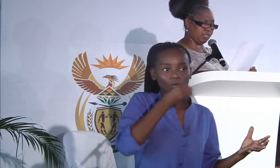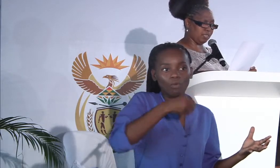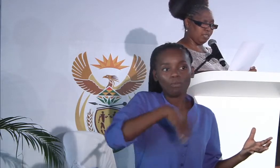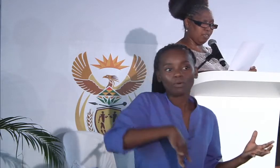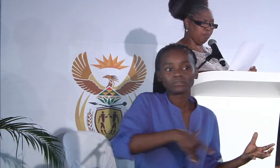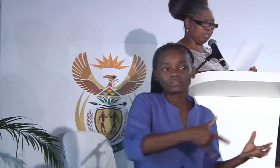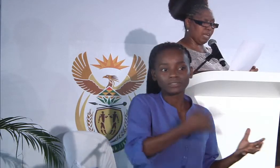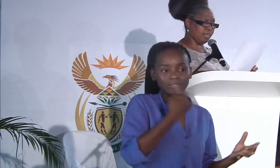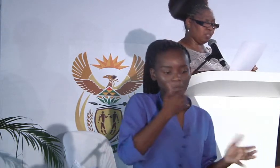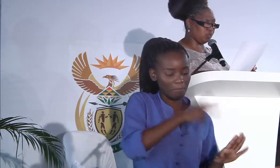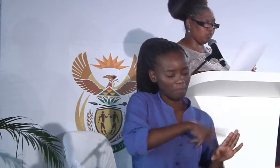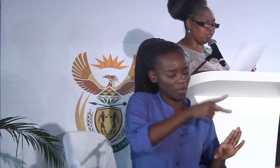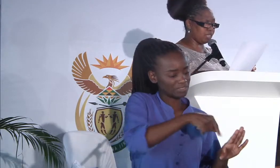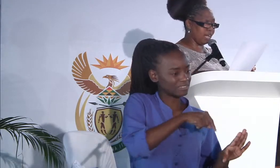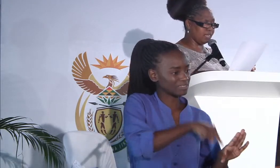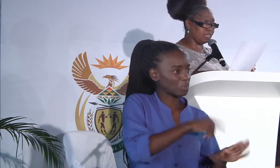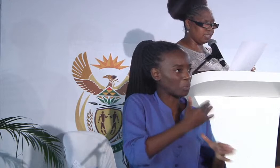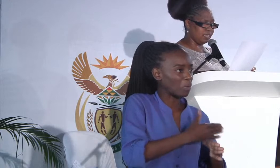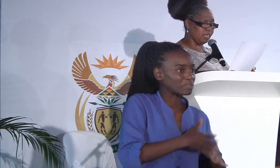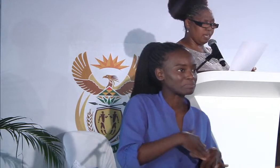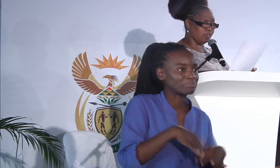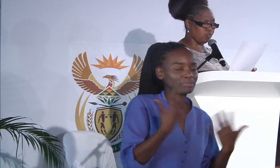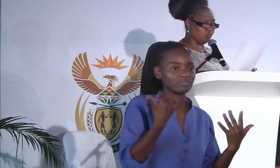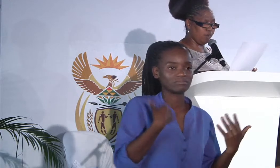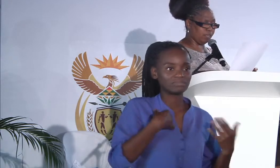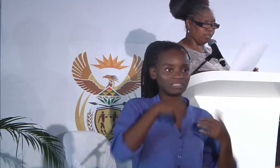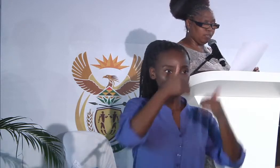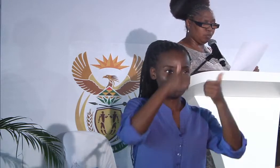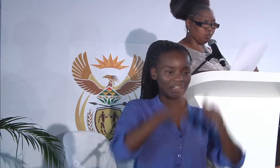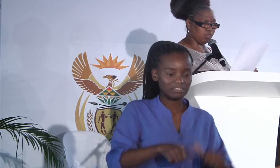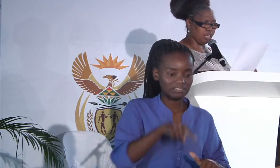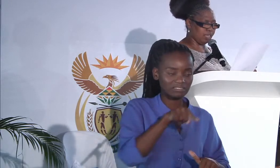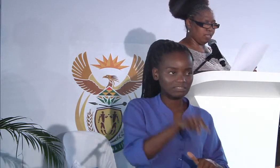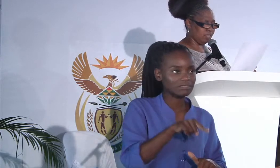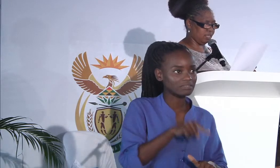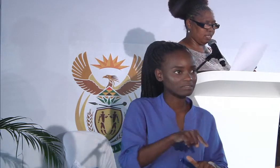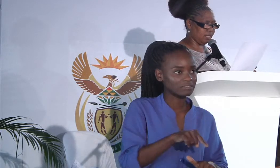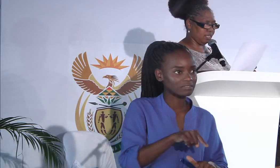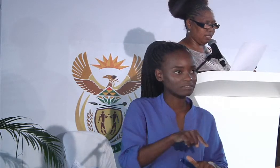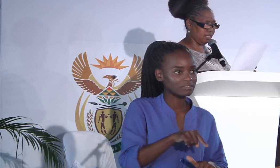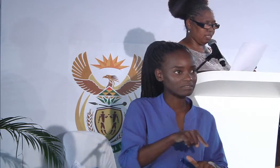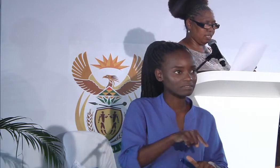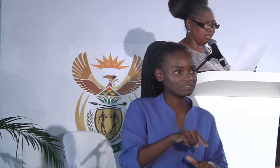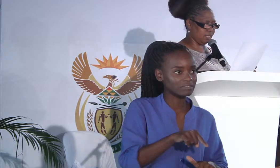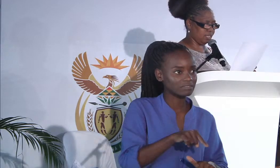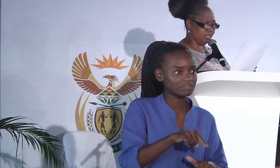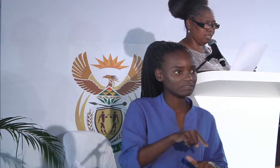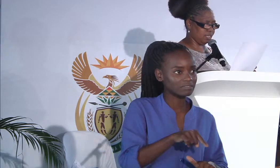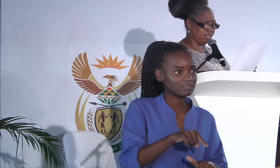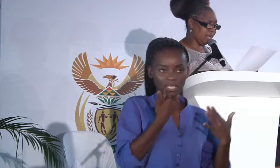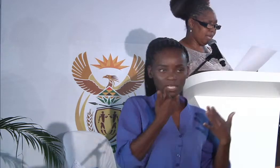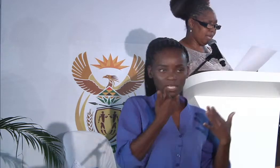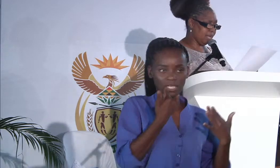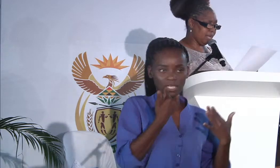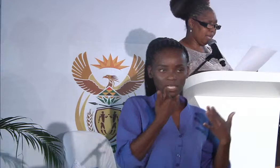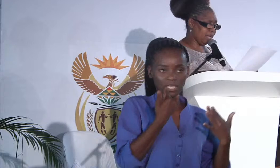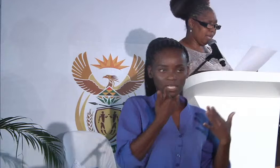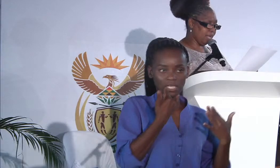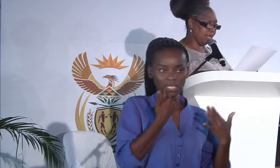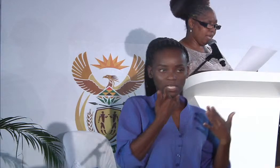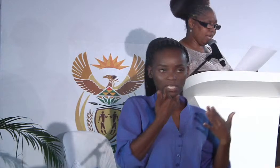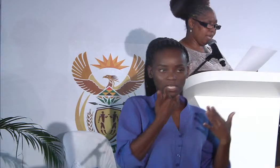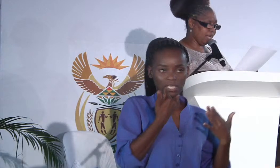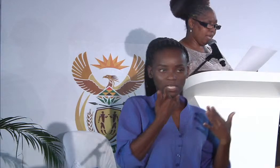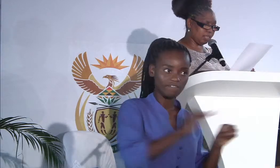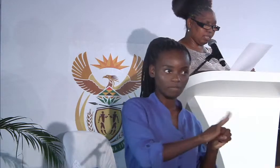policies, misunderstood signs, and cruel social stigmas. Program Director, what